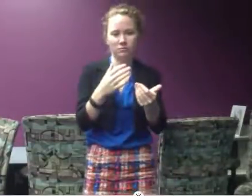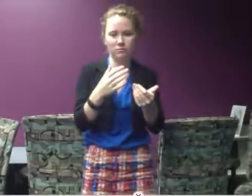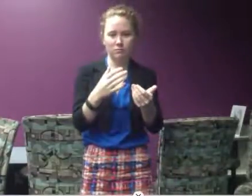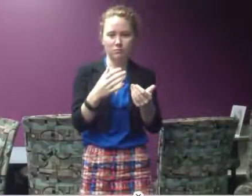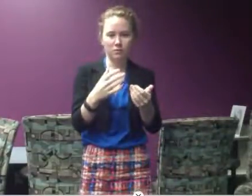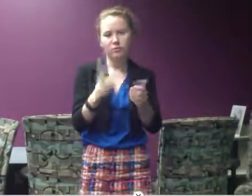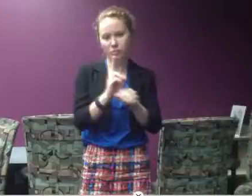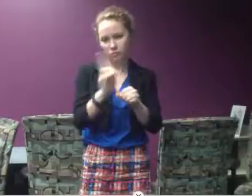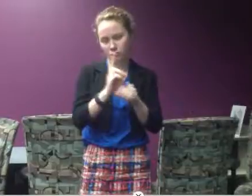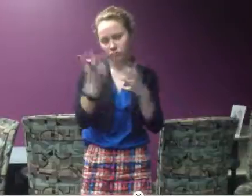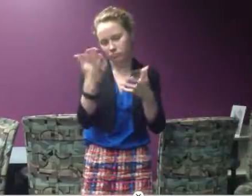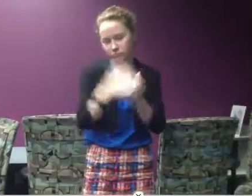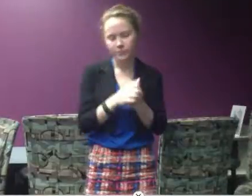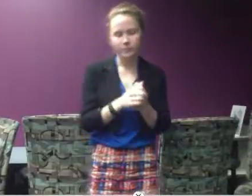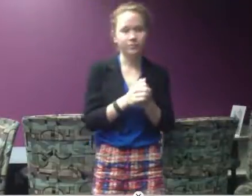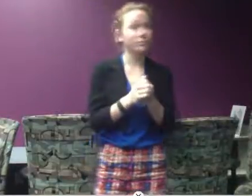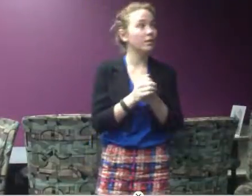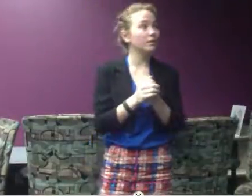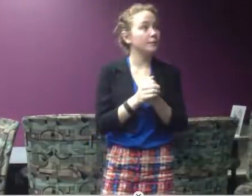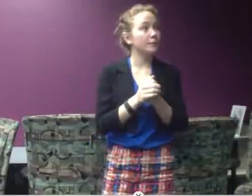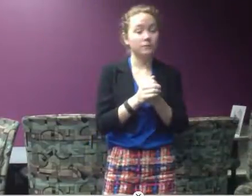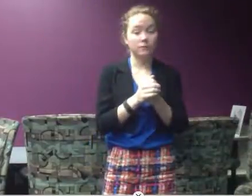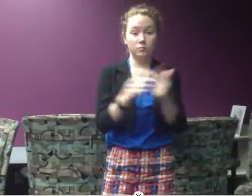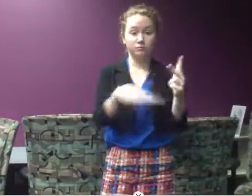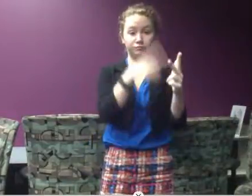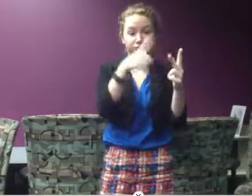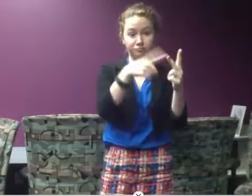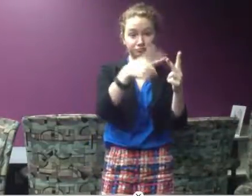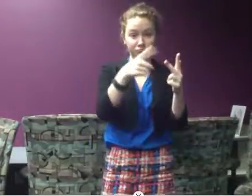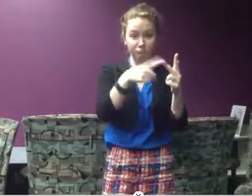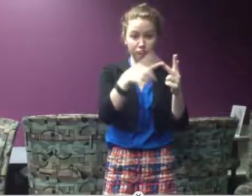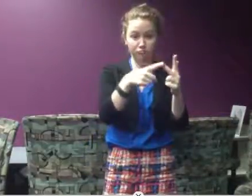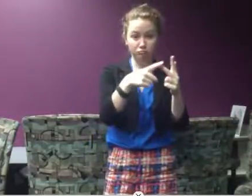makes all of this a little easier to understand.